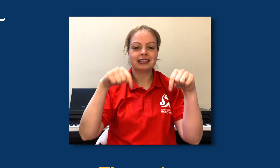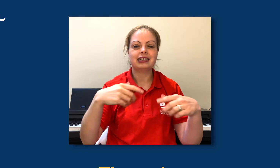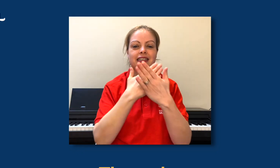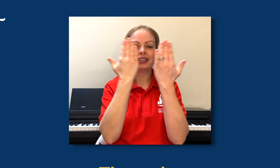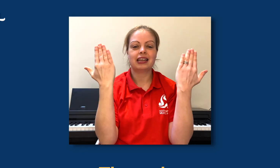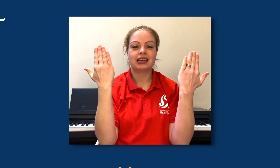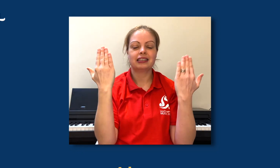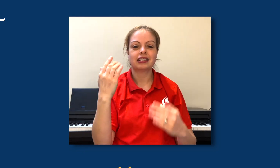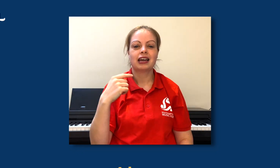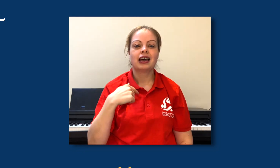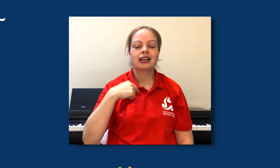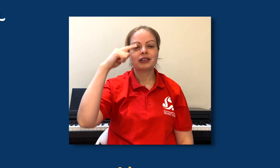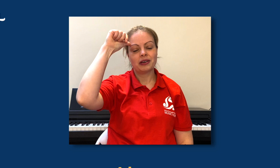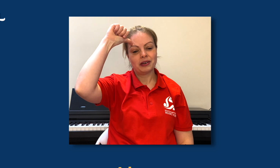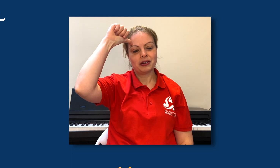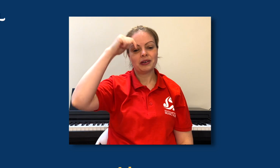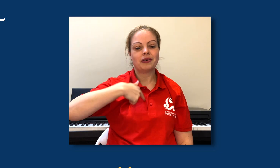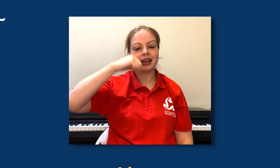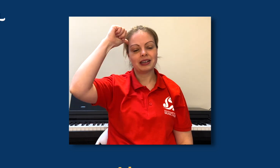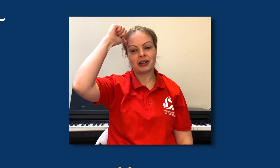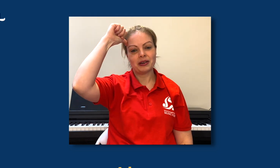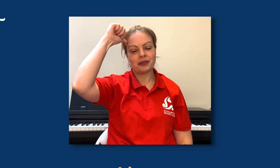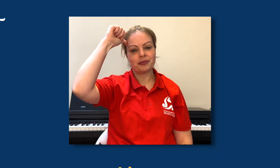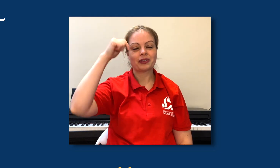these days, these days.